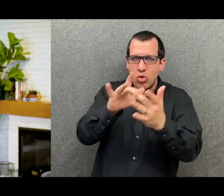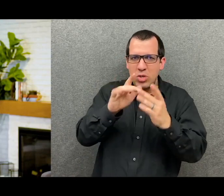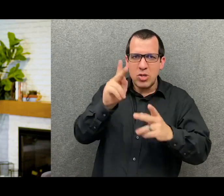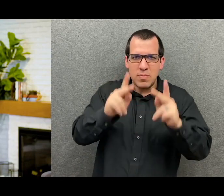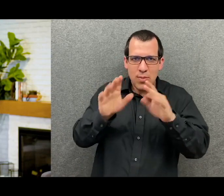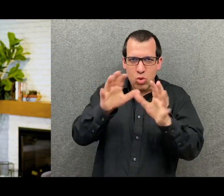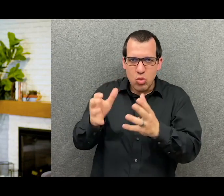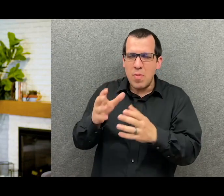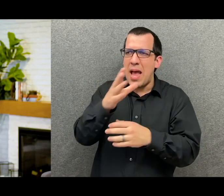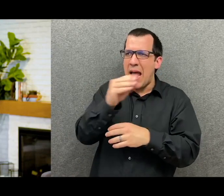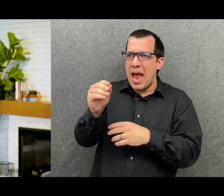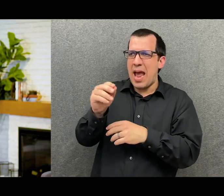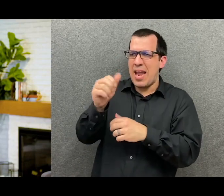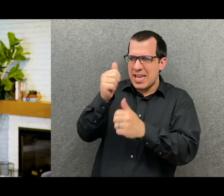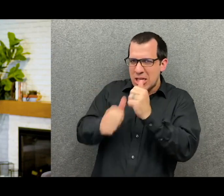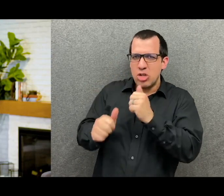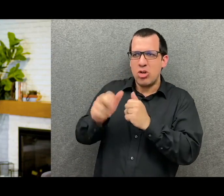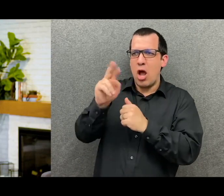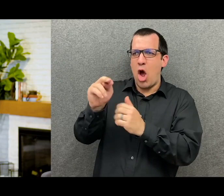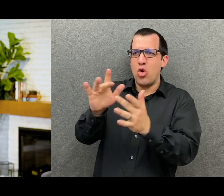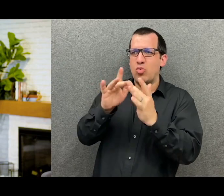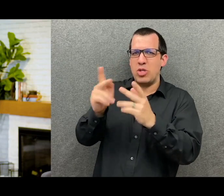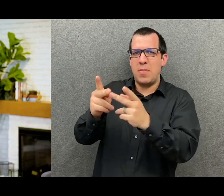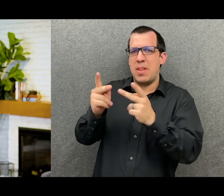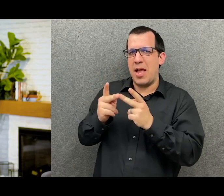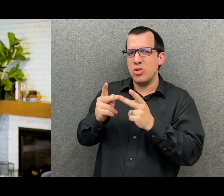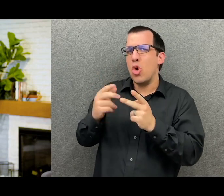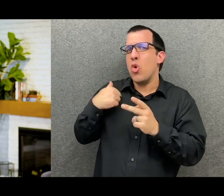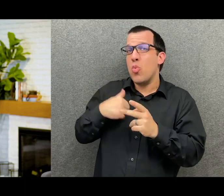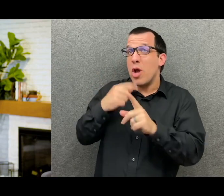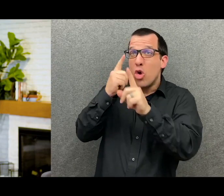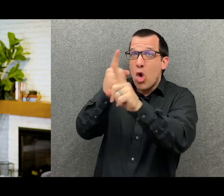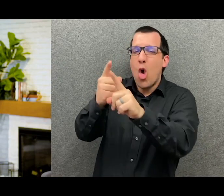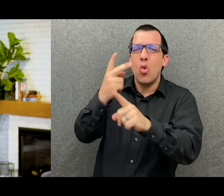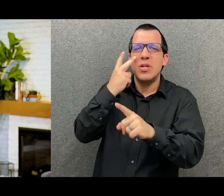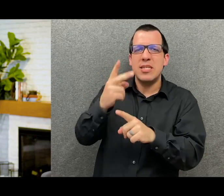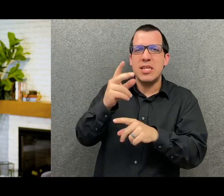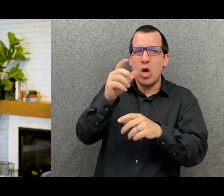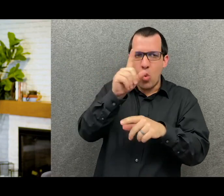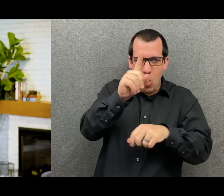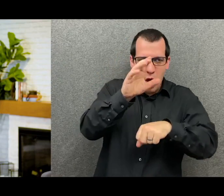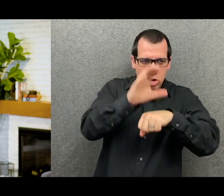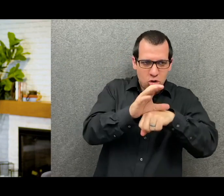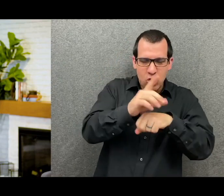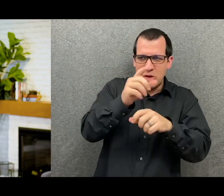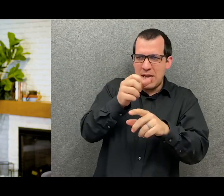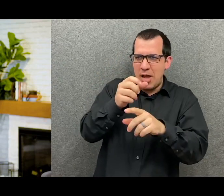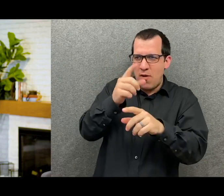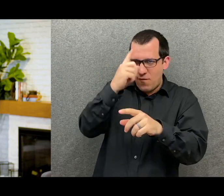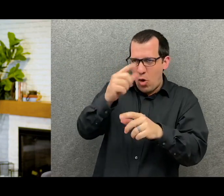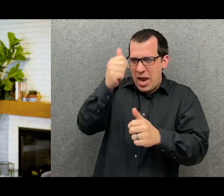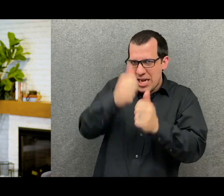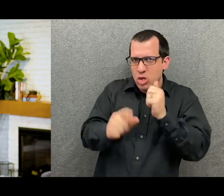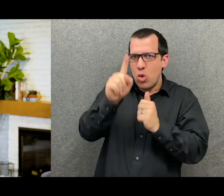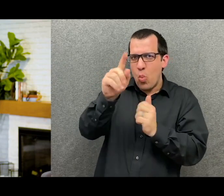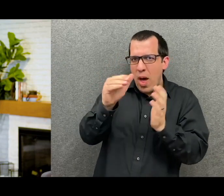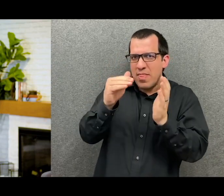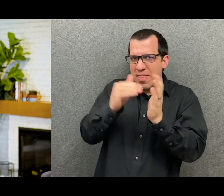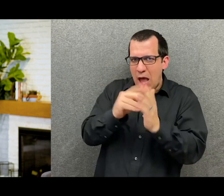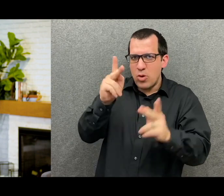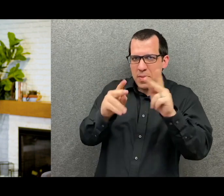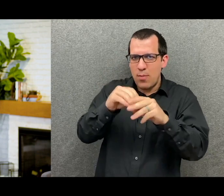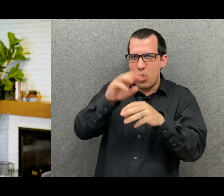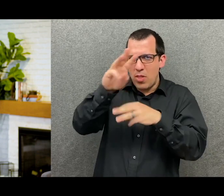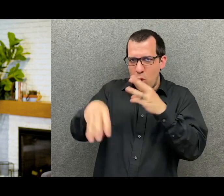Christ in every unengaged, unreached people group and in every unreached place. We'd love to see a church